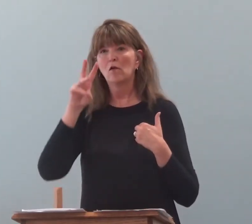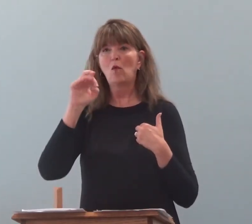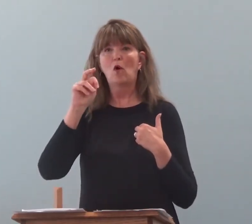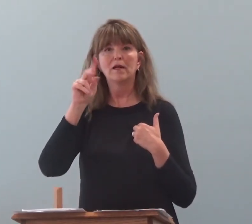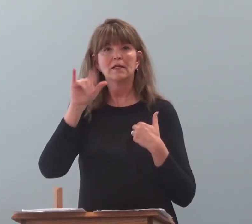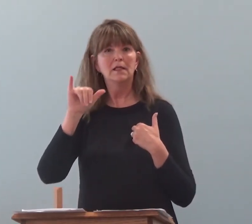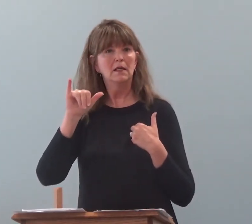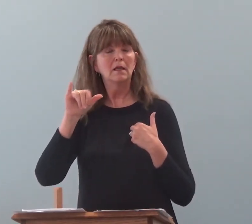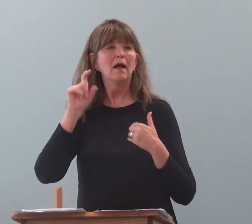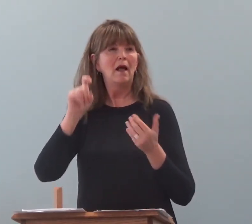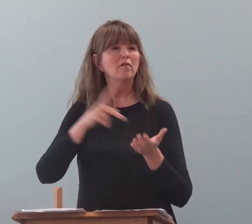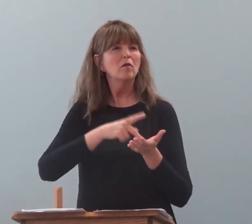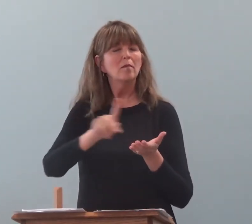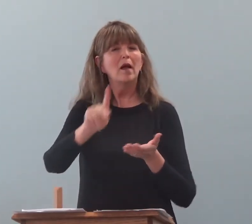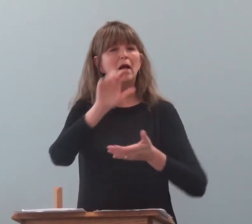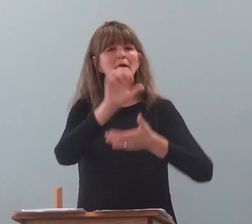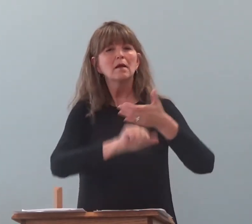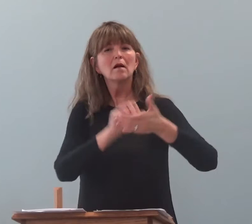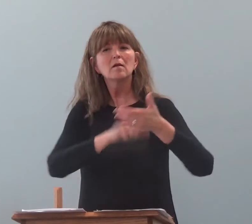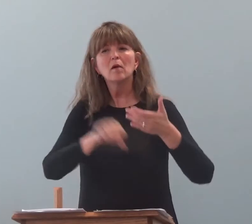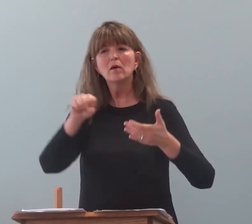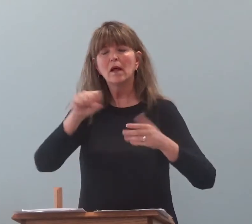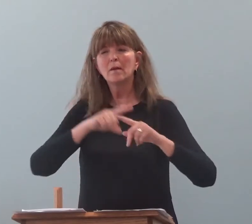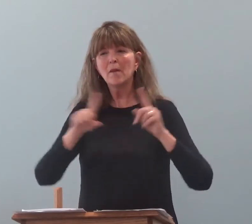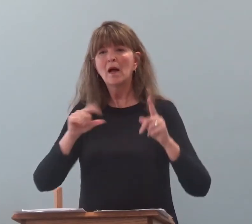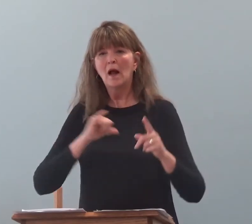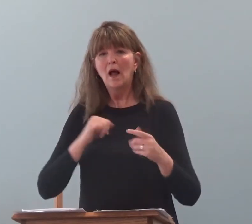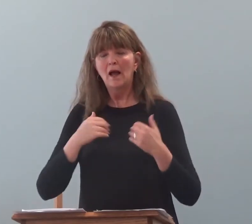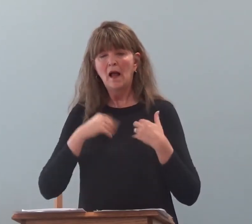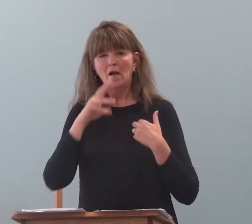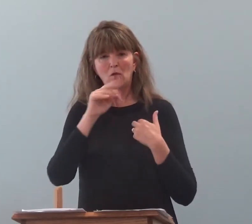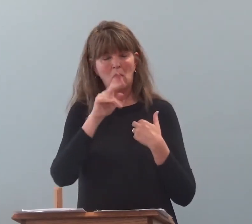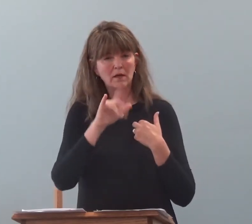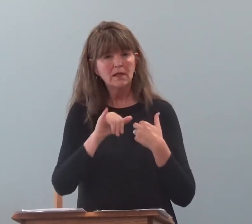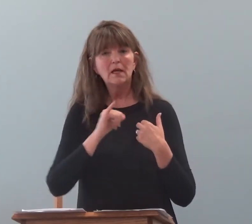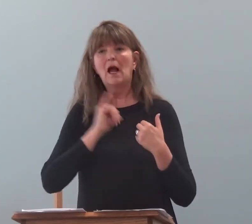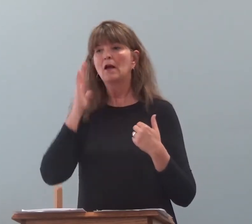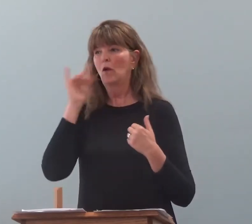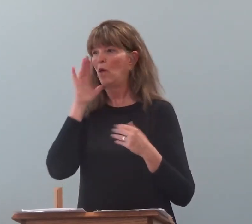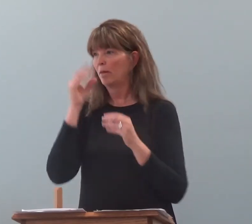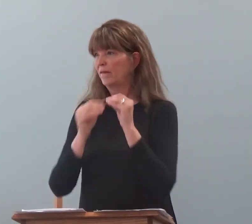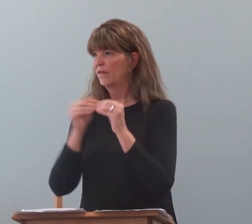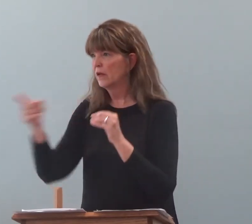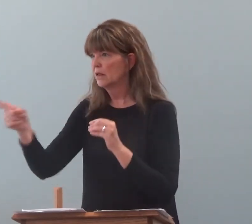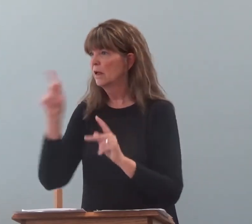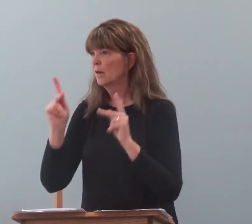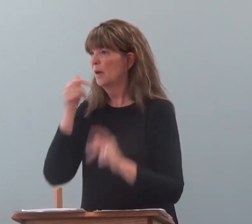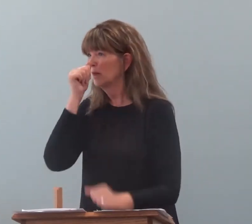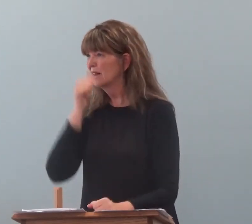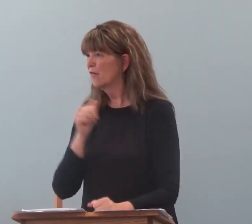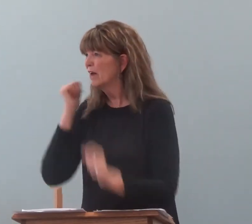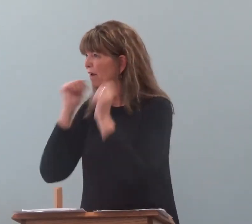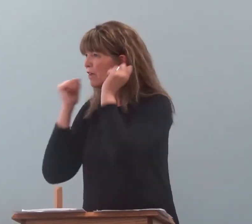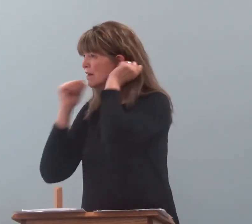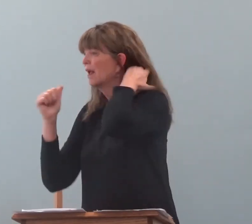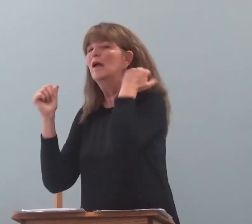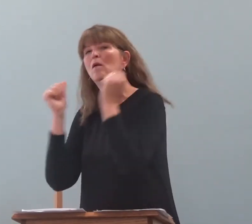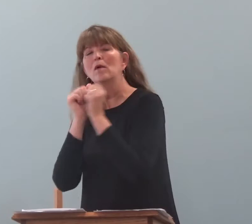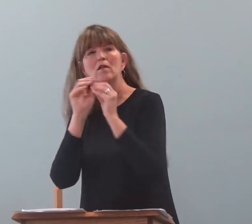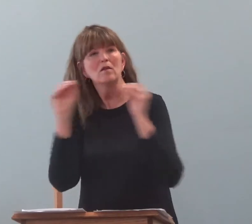what country they live in. I know that my air conditioning will be fixed. I know we